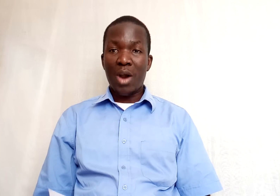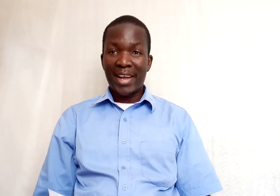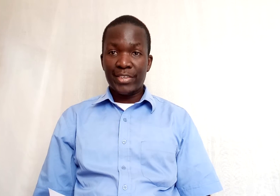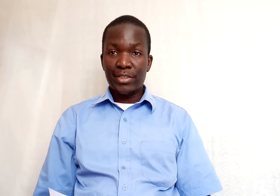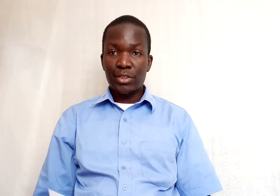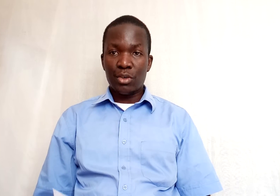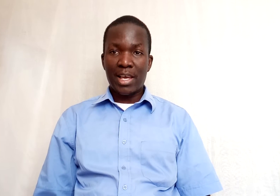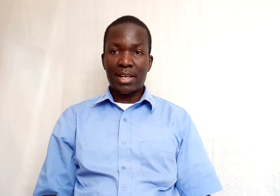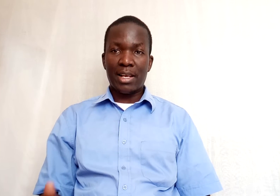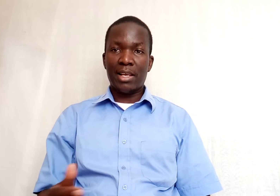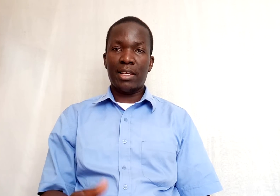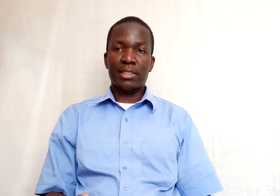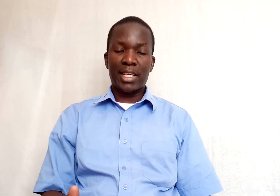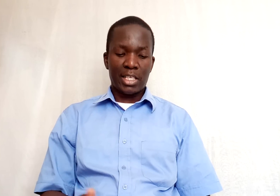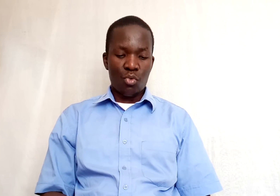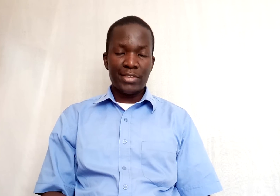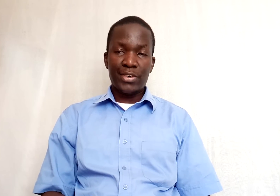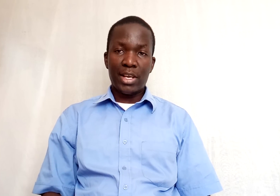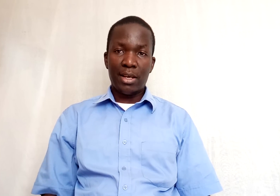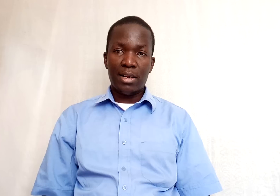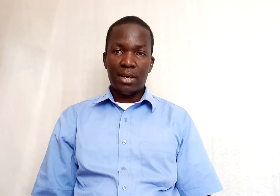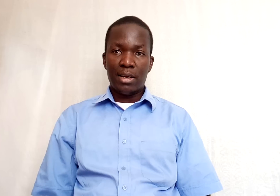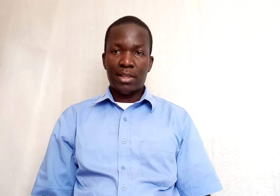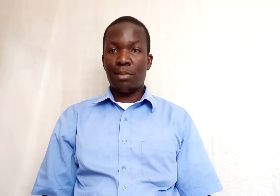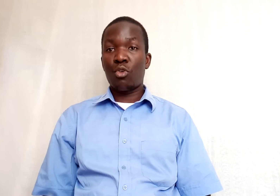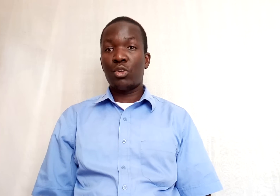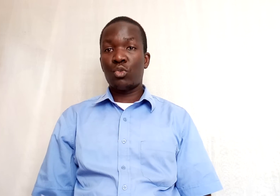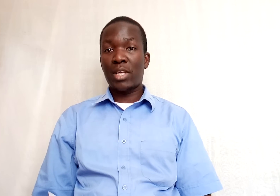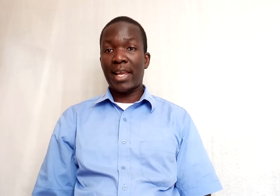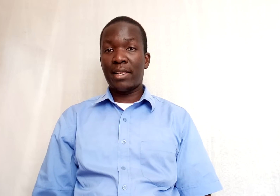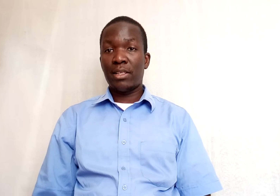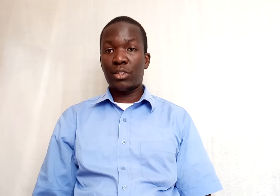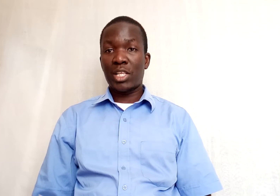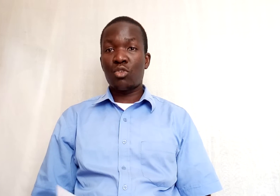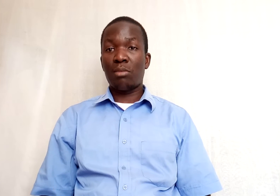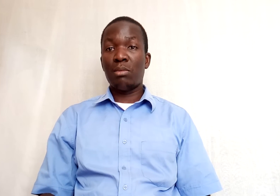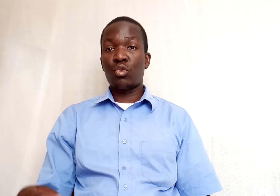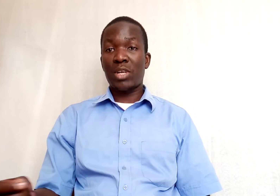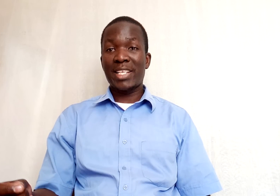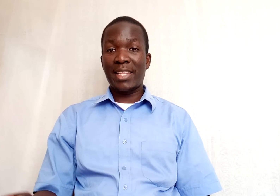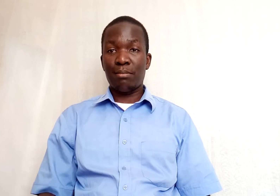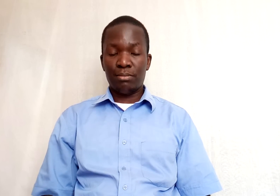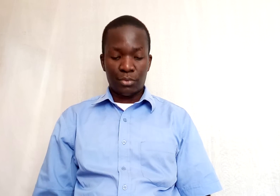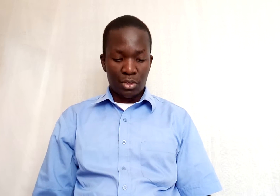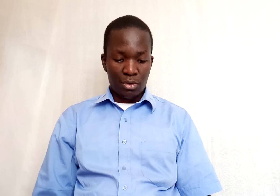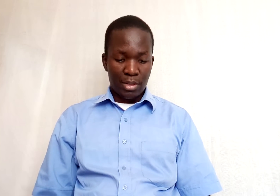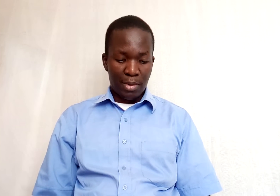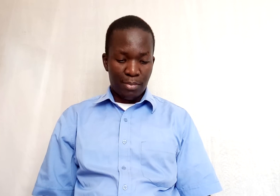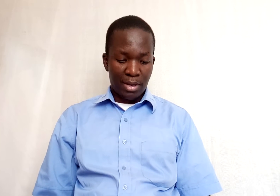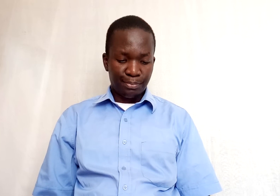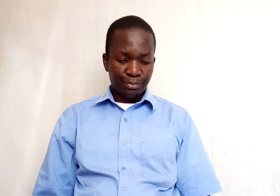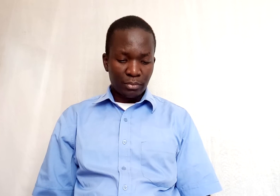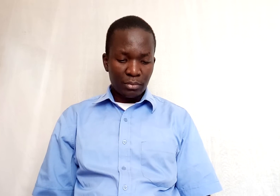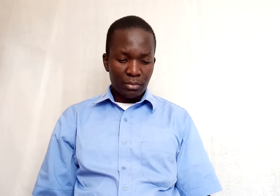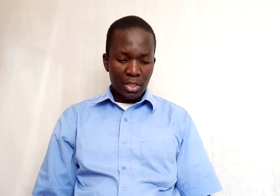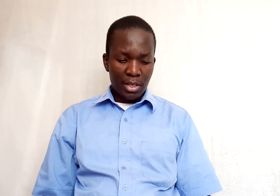words. So there are selected words here that I'm going to sign so that you can be able to write them on the paper.